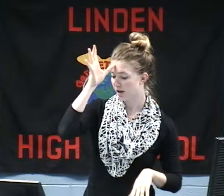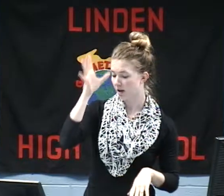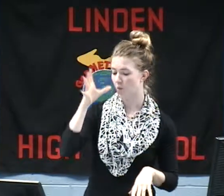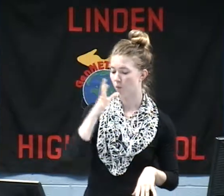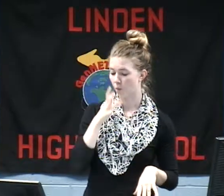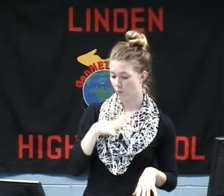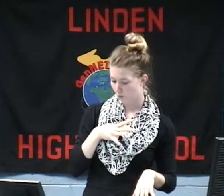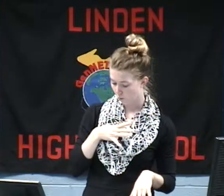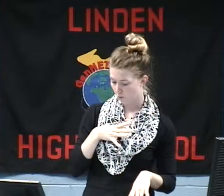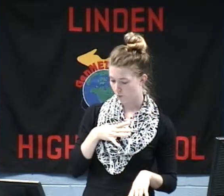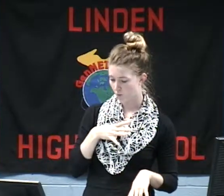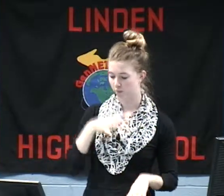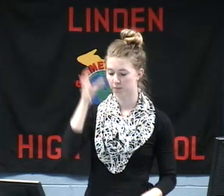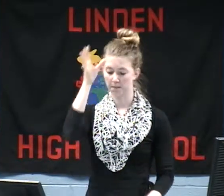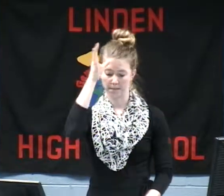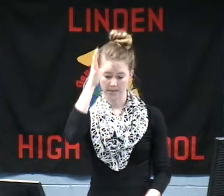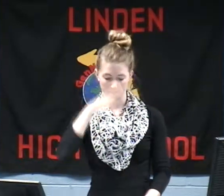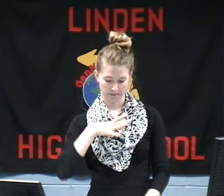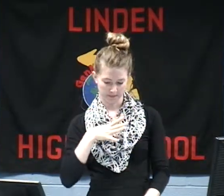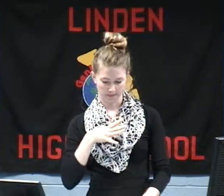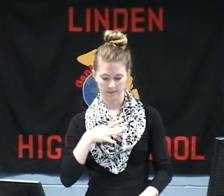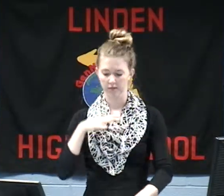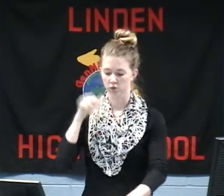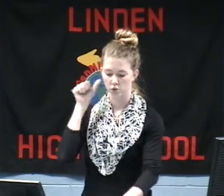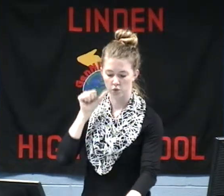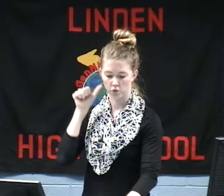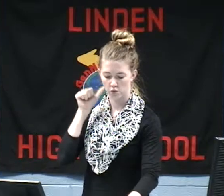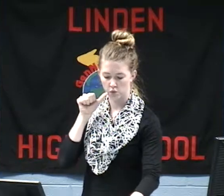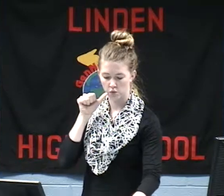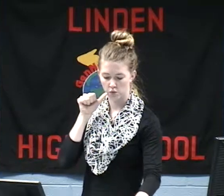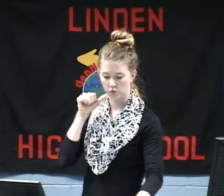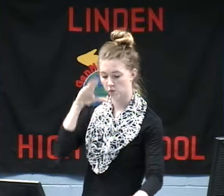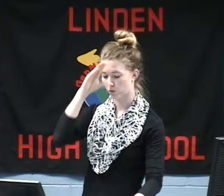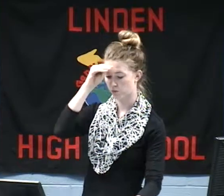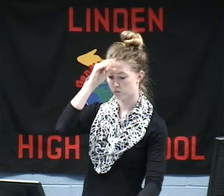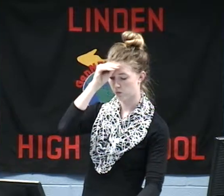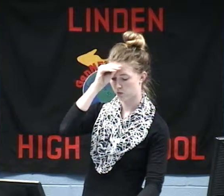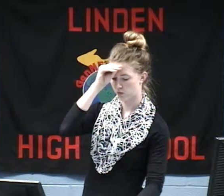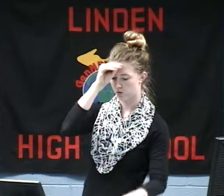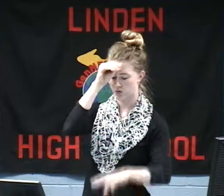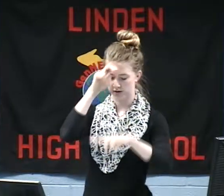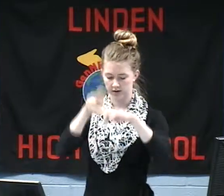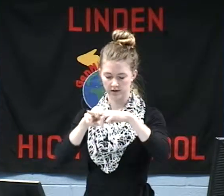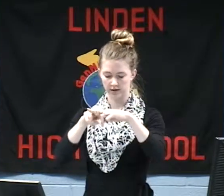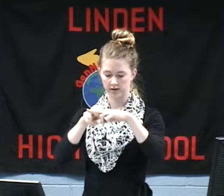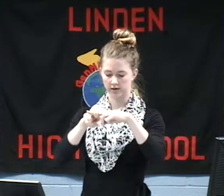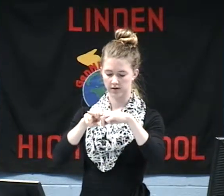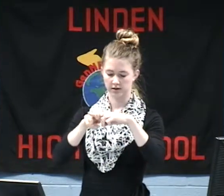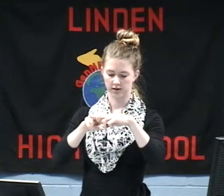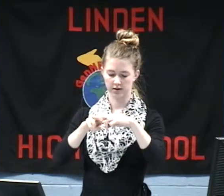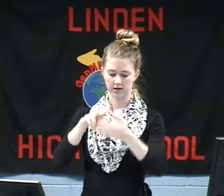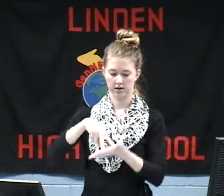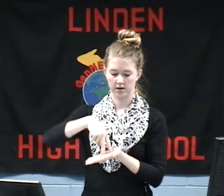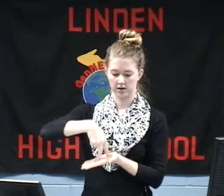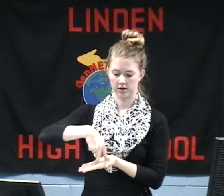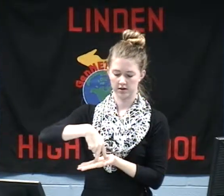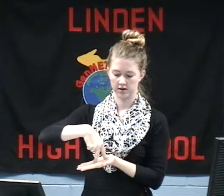Dad, woman, man, girl, boy, sit,